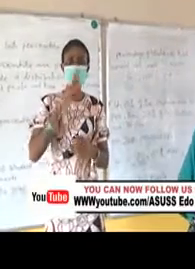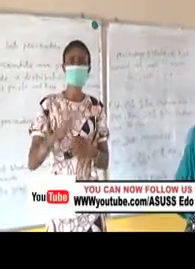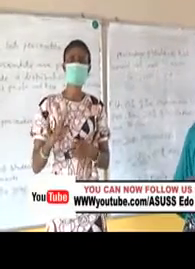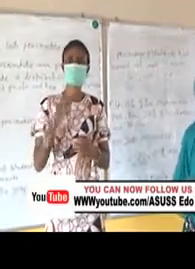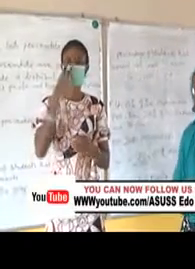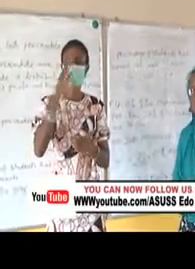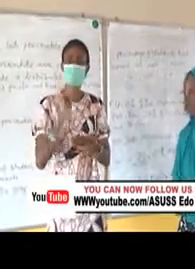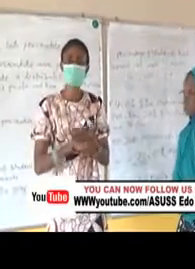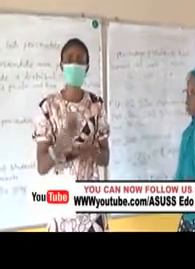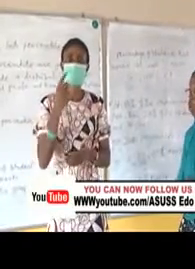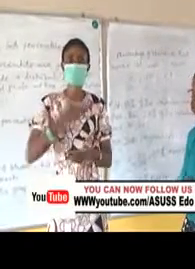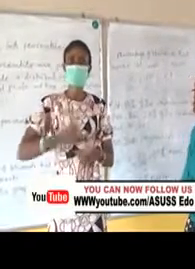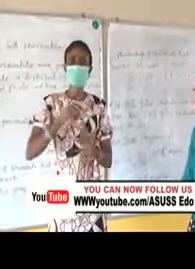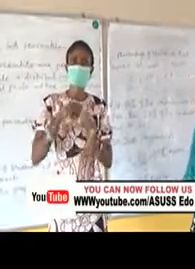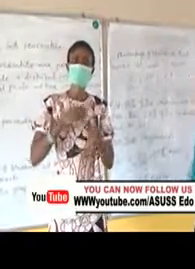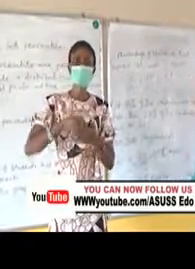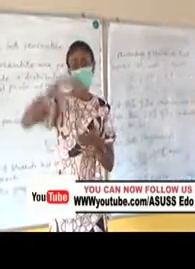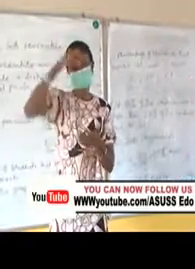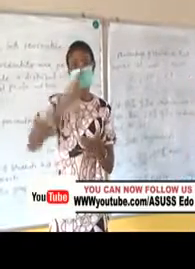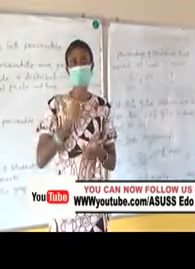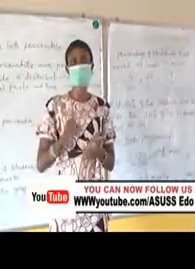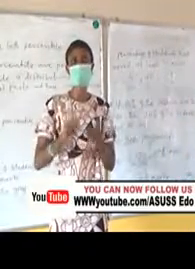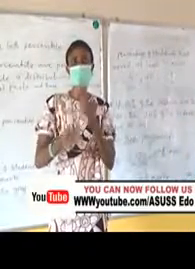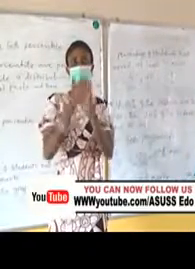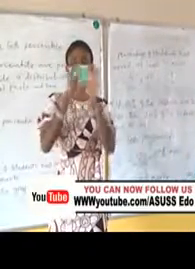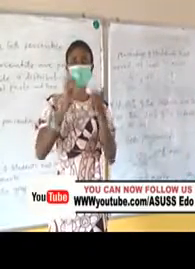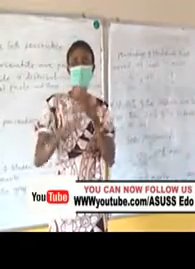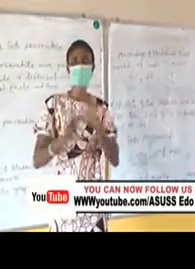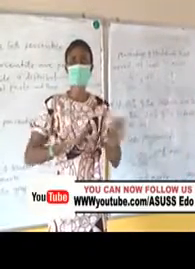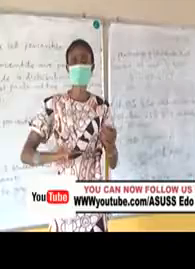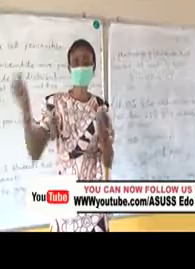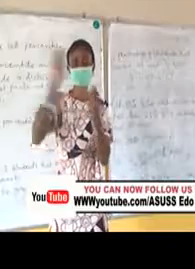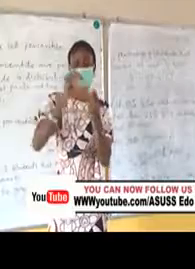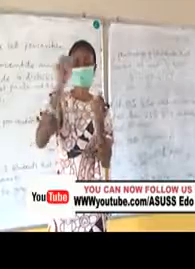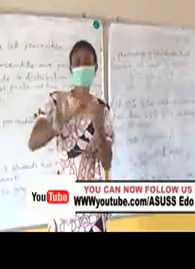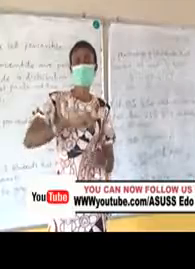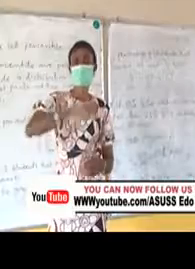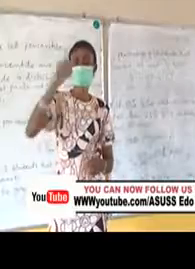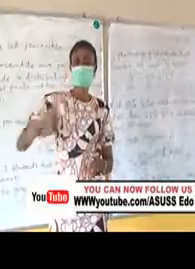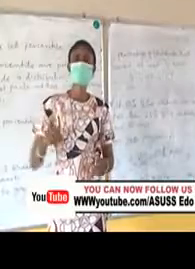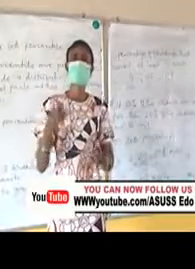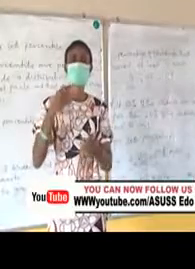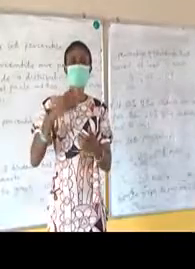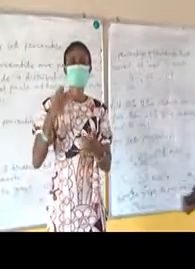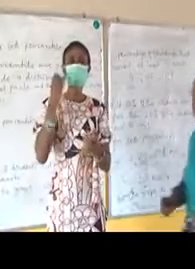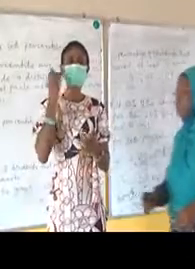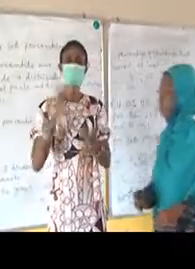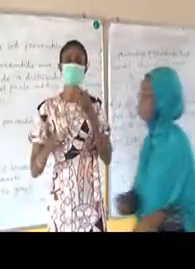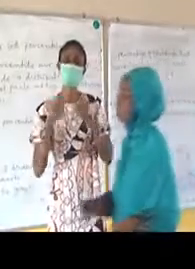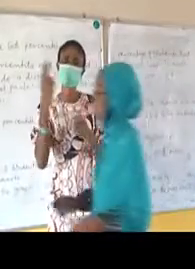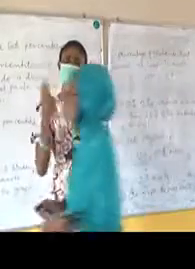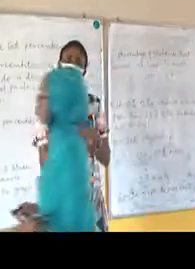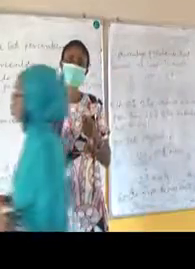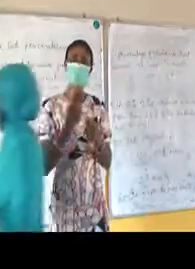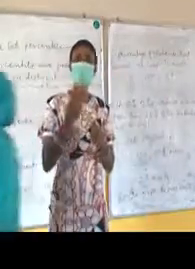asked to draw cumulative frequency curve, instead of using the upper class boundary, they use the upper limits.